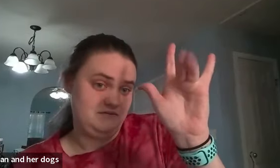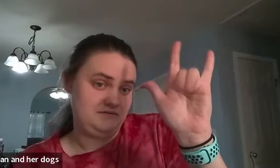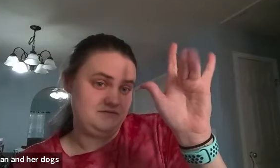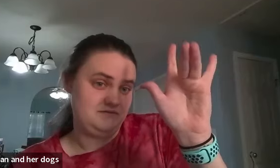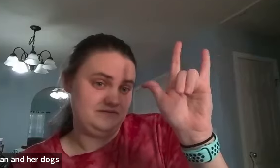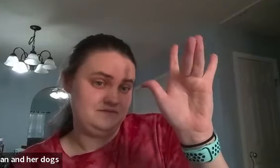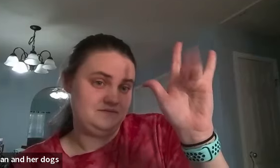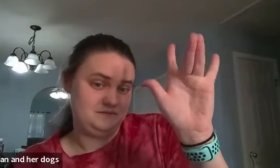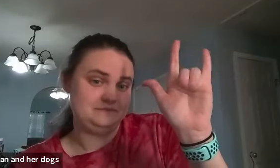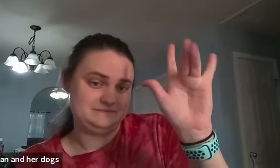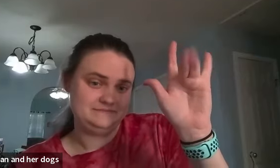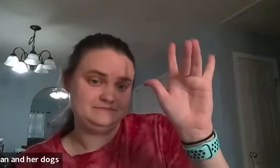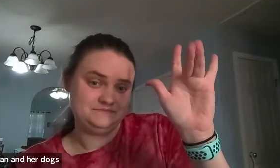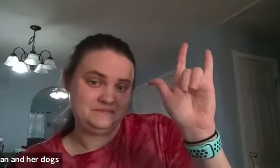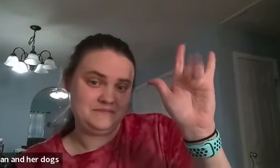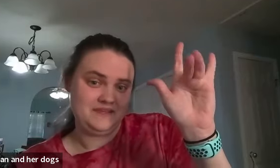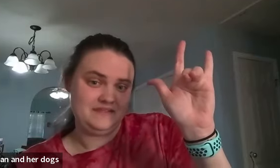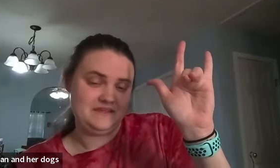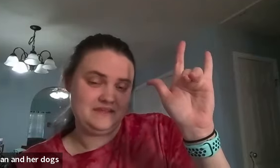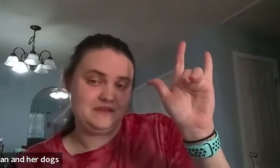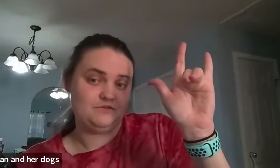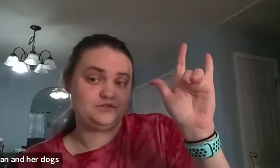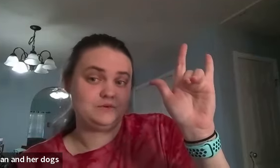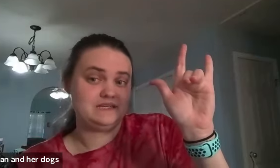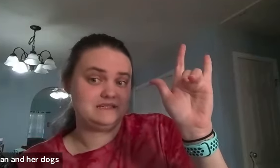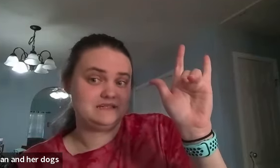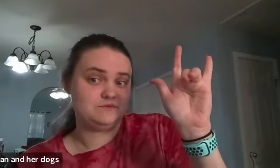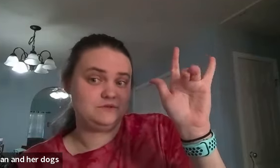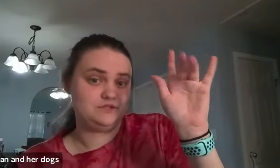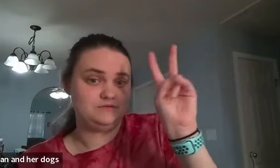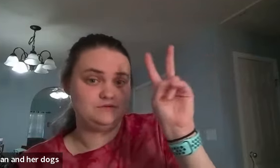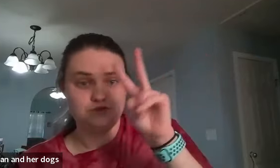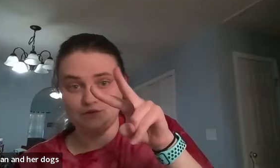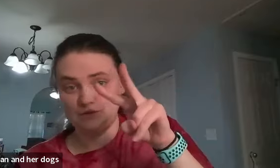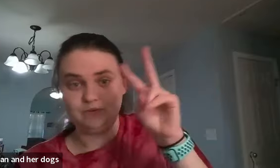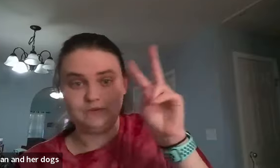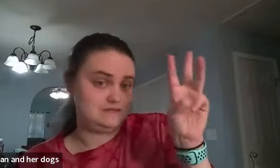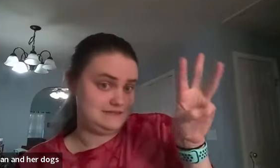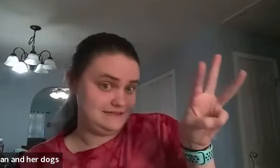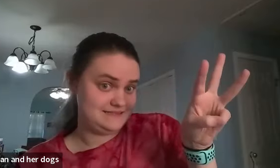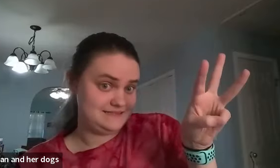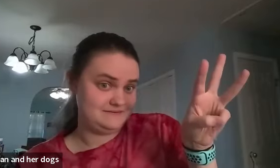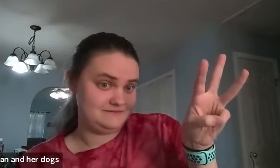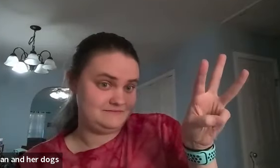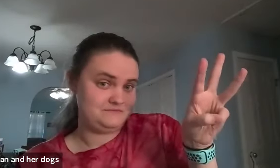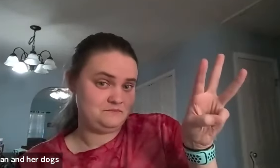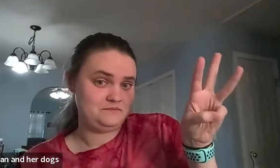25. Mm-hmm. Then for 26, we'll do 2, 6.